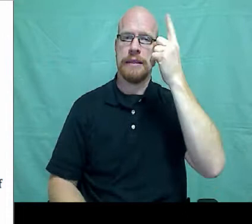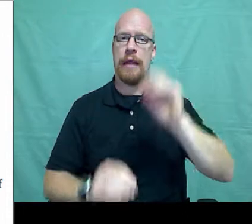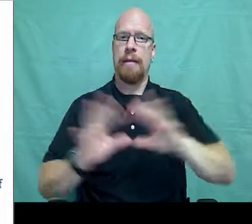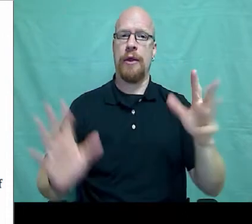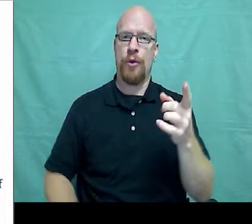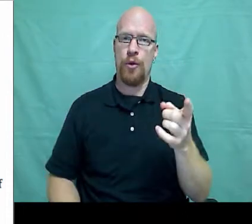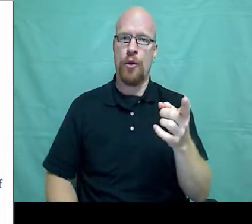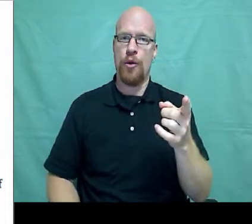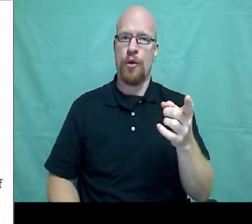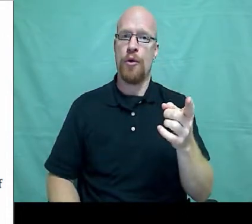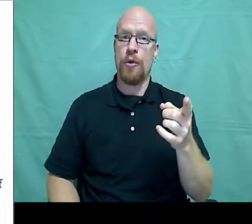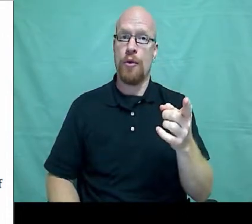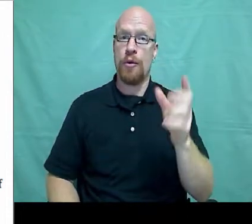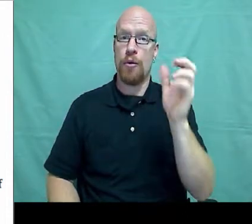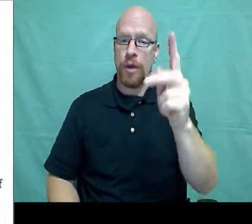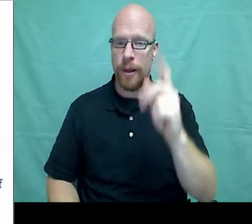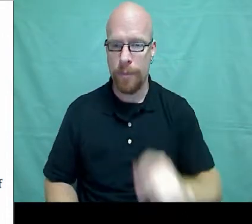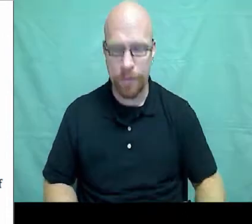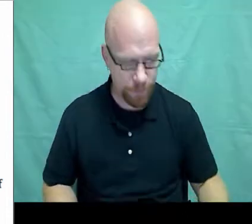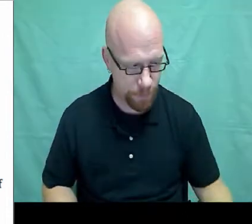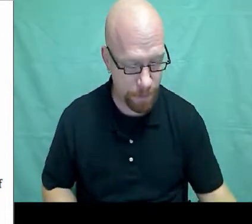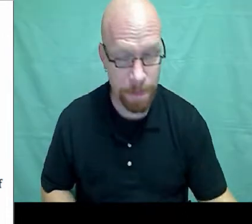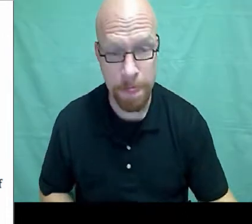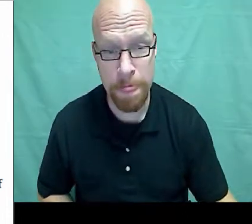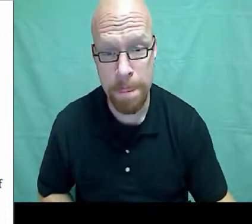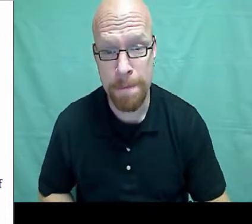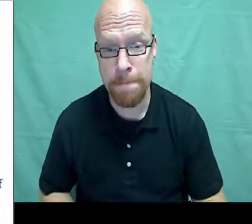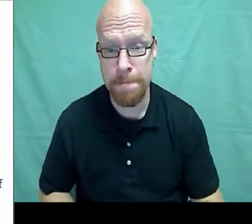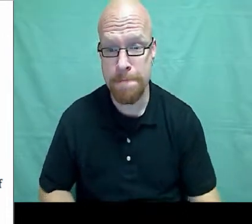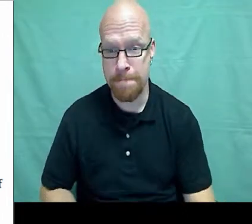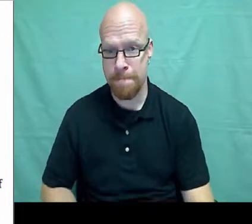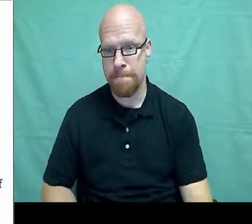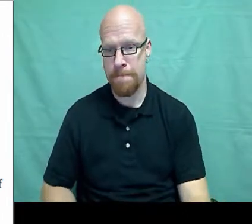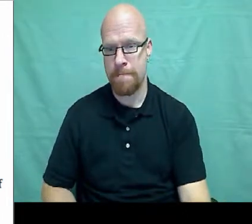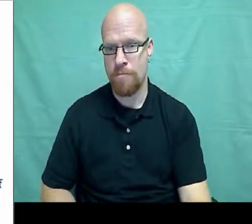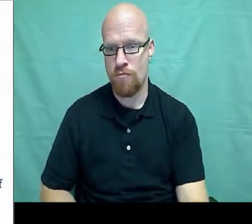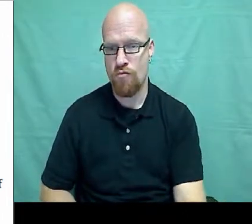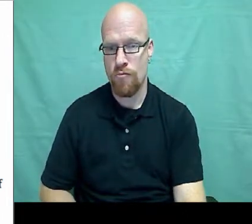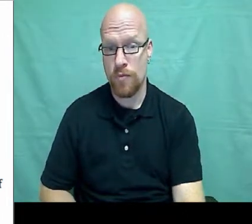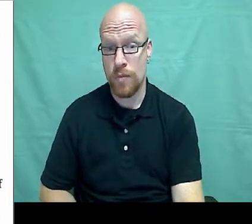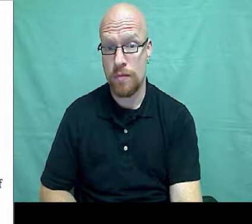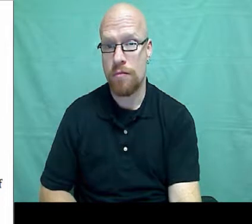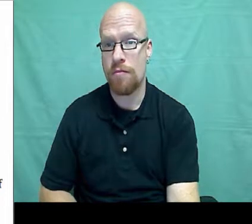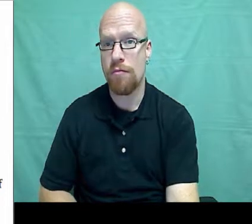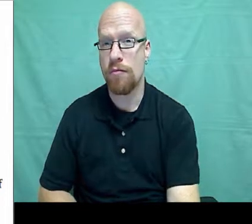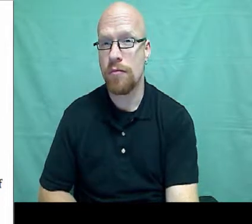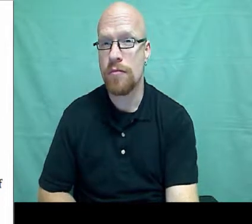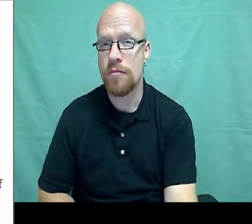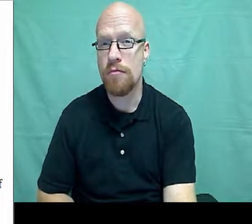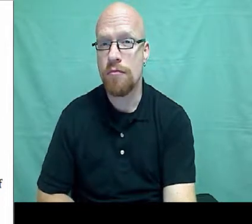is to make it interesting and keep it readable for people. You don't want words too small.